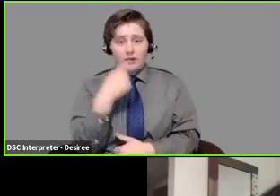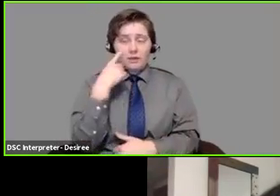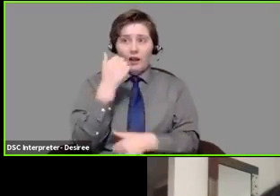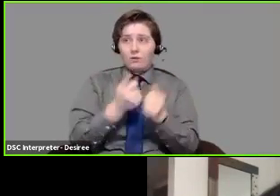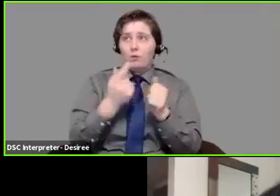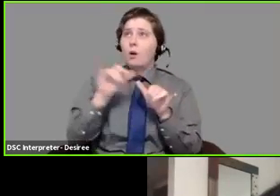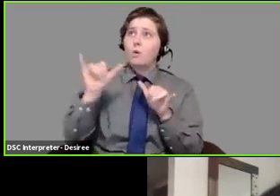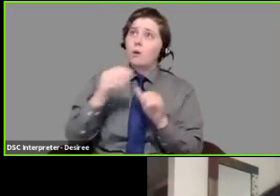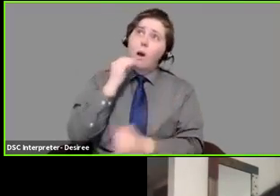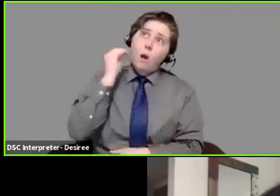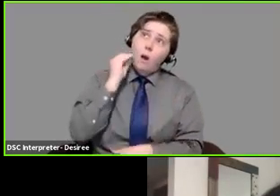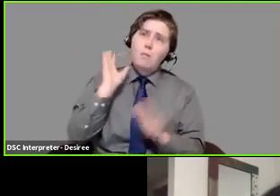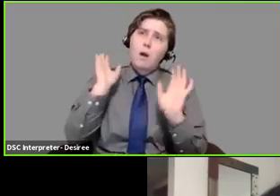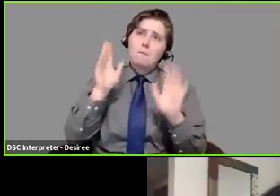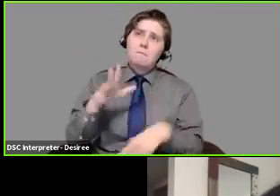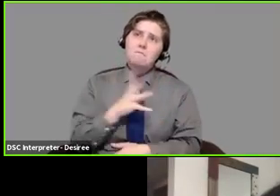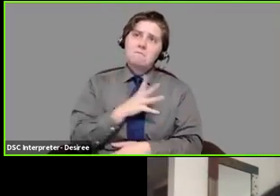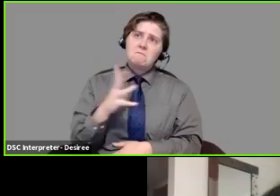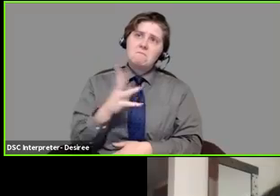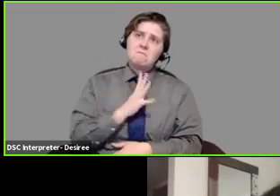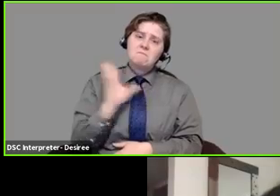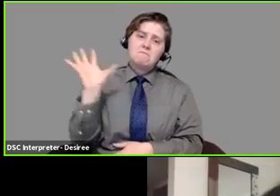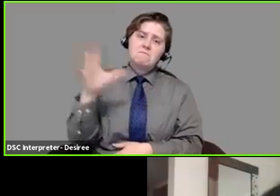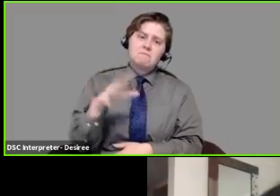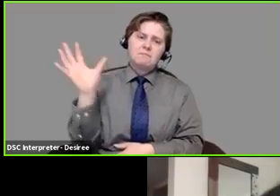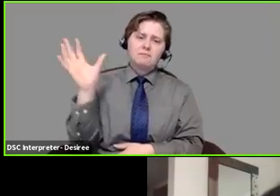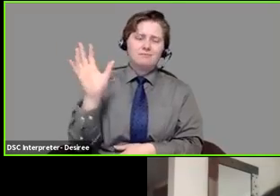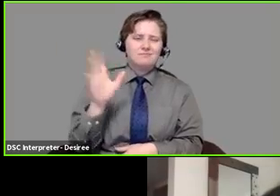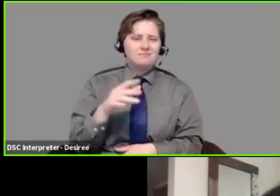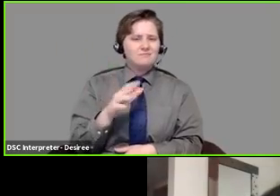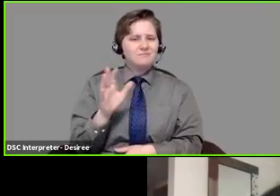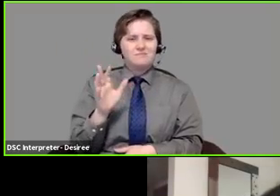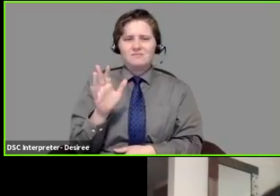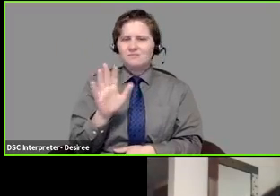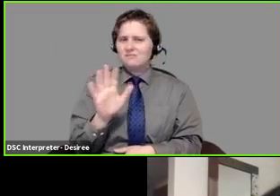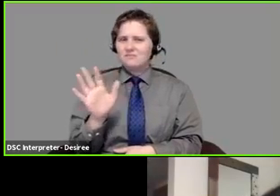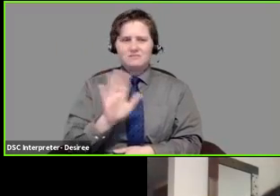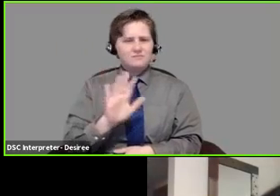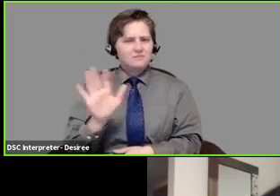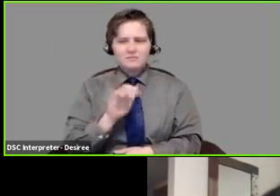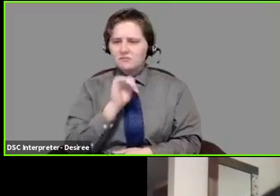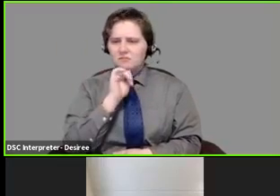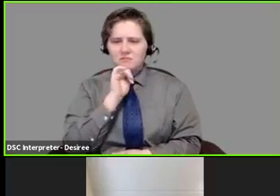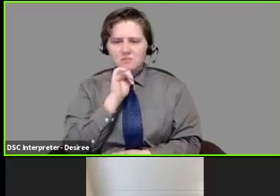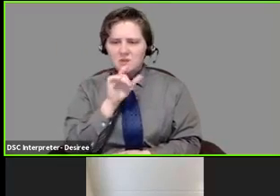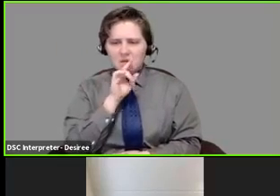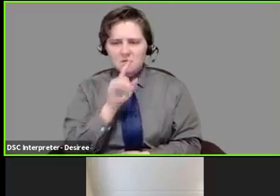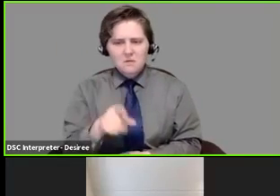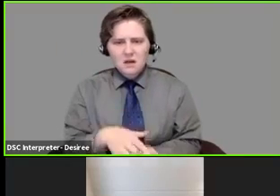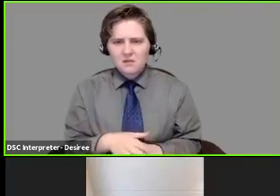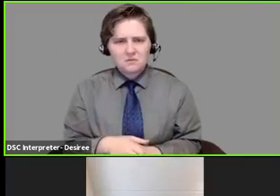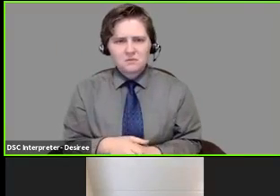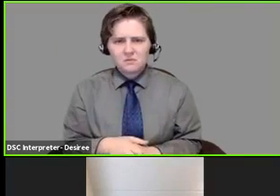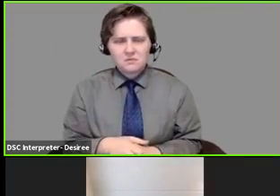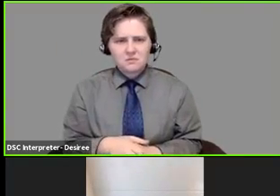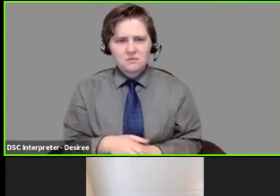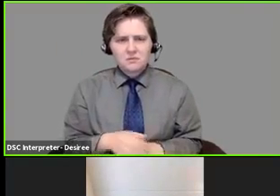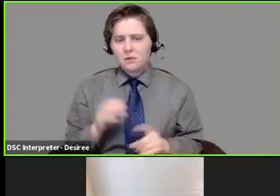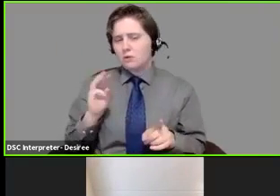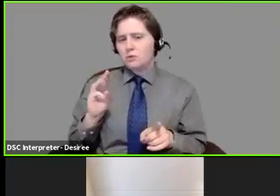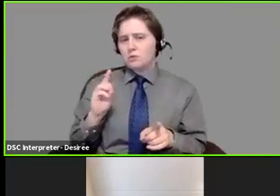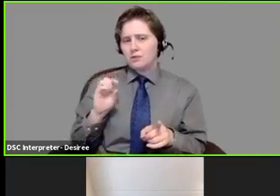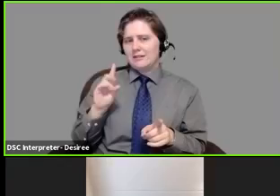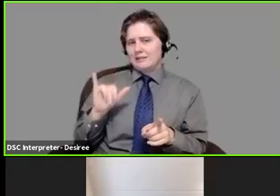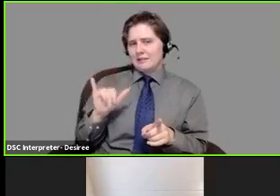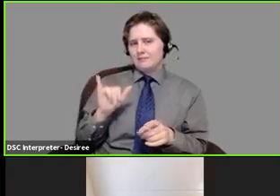and everyone was just fine, is not the reality of our community. And Deb, you